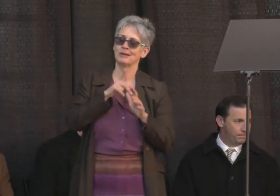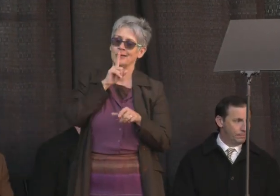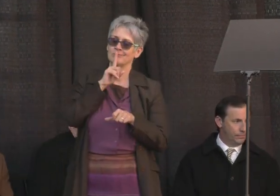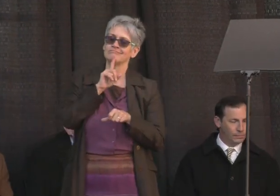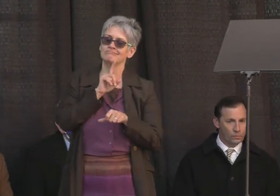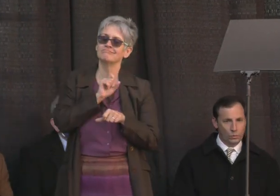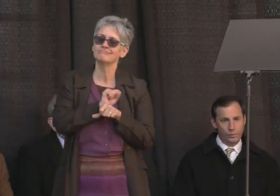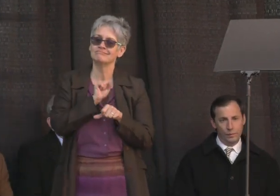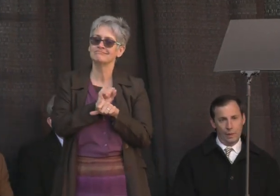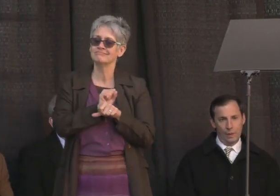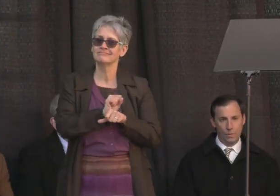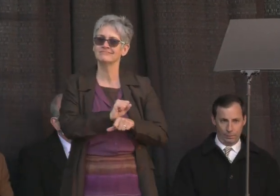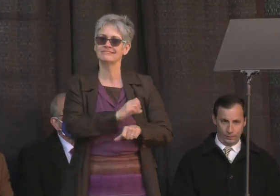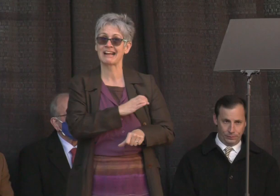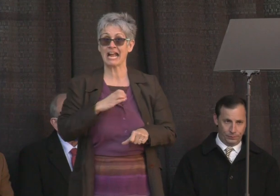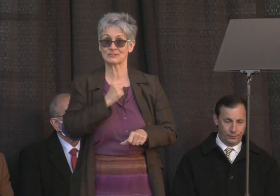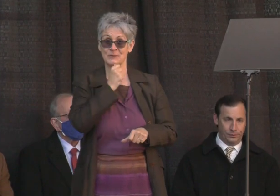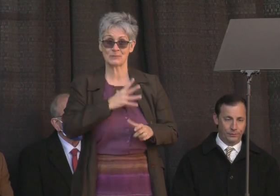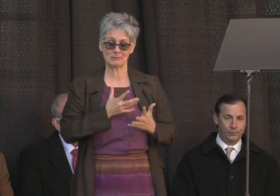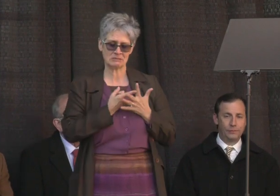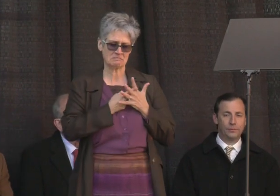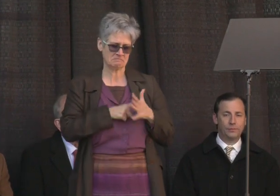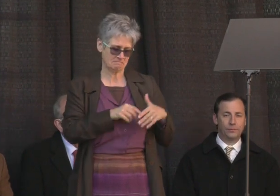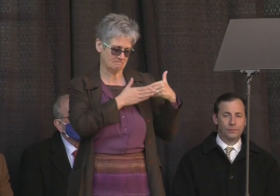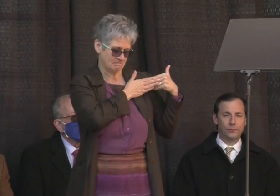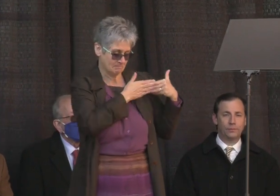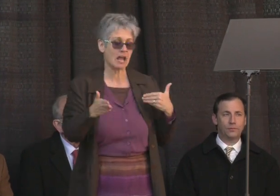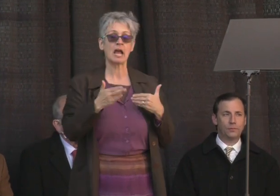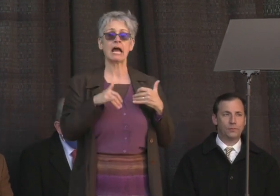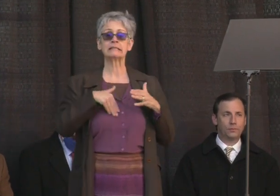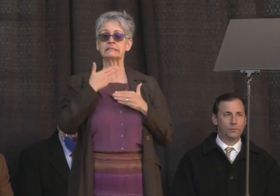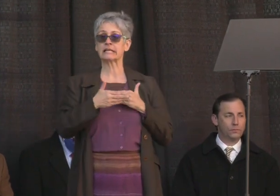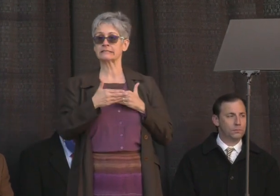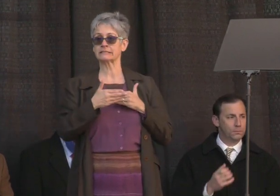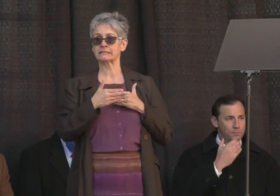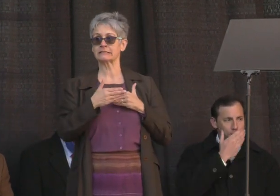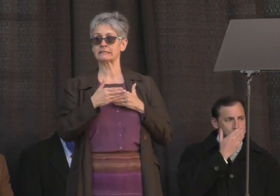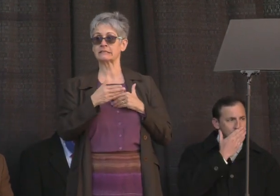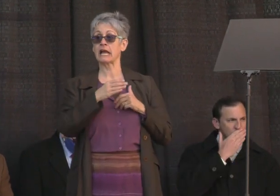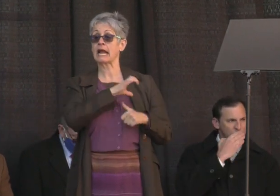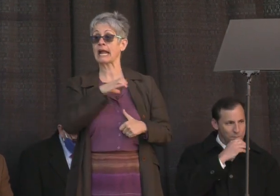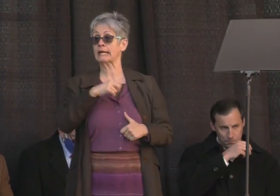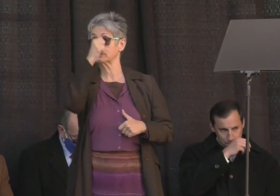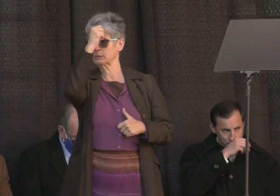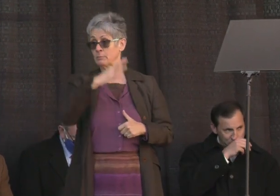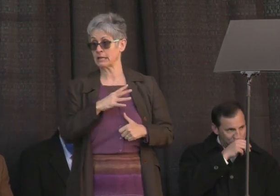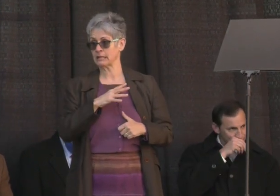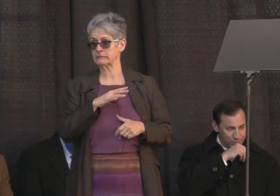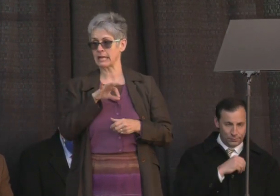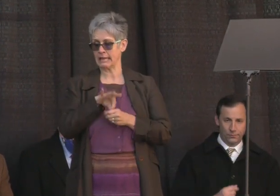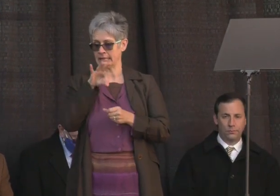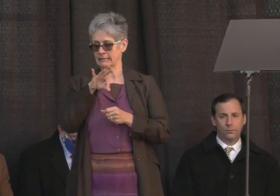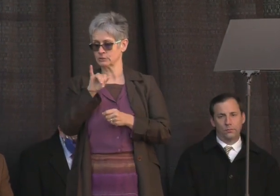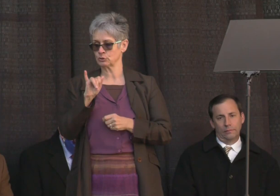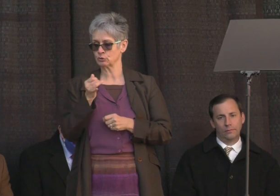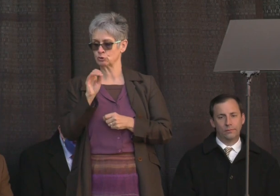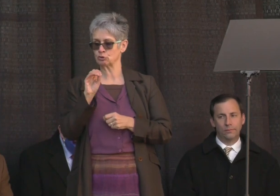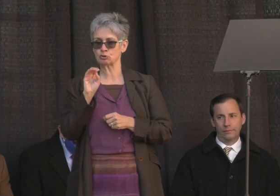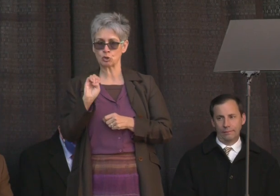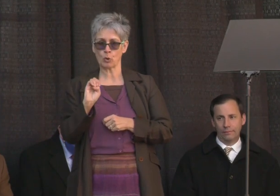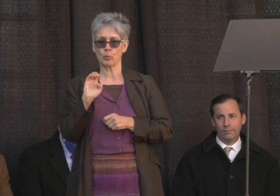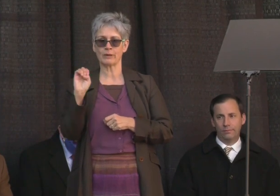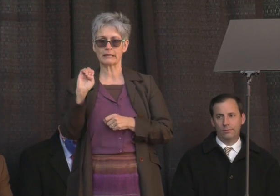that, our next council person to be Councilman-elect Joe E. Taylor, Jr., District